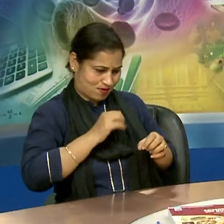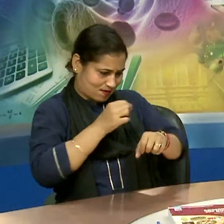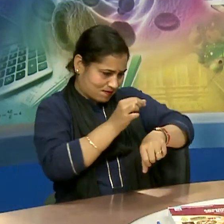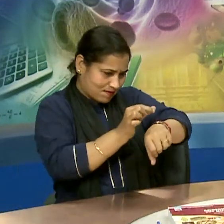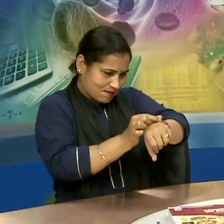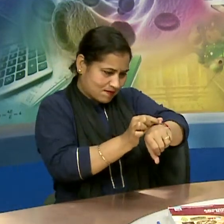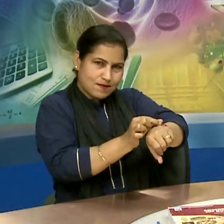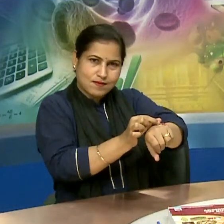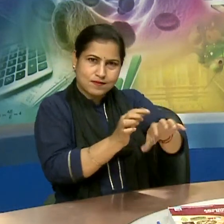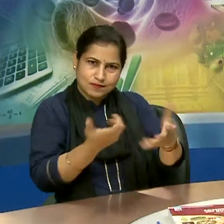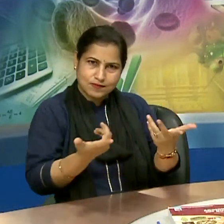Button,